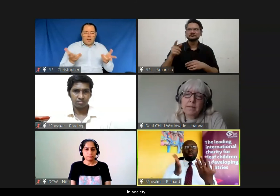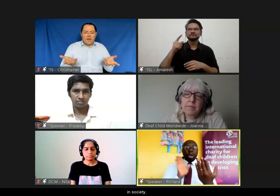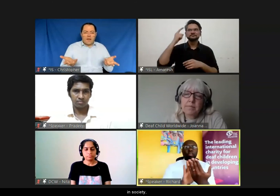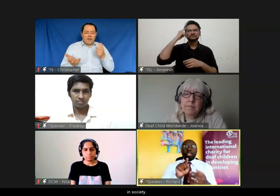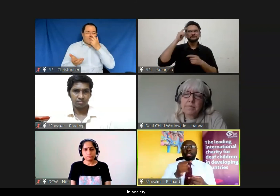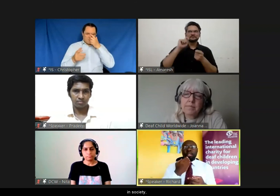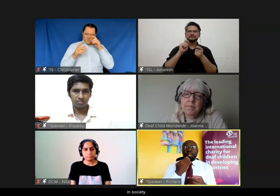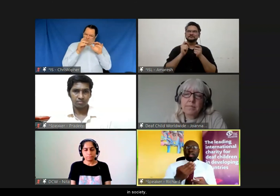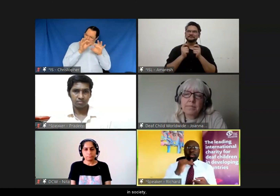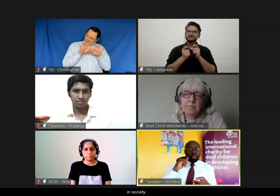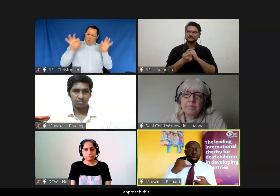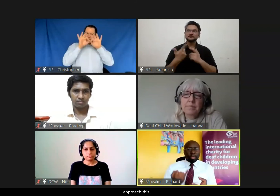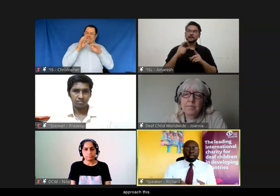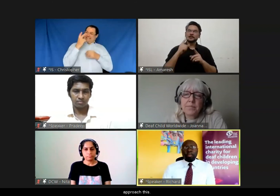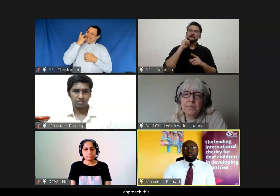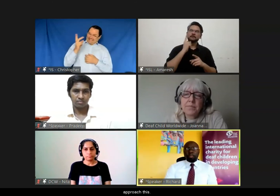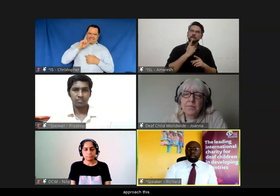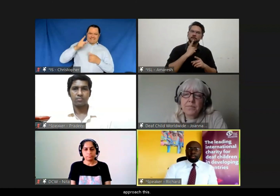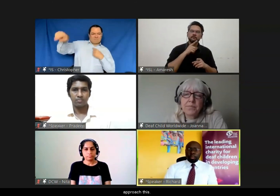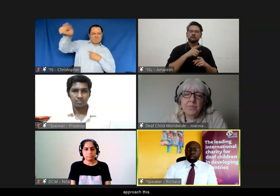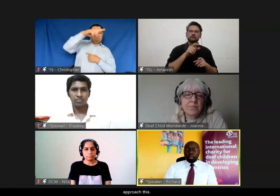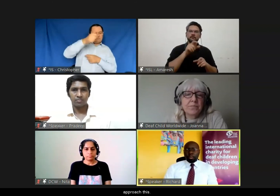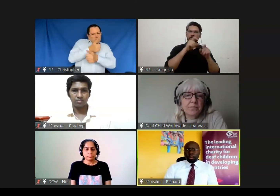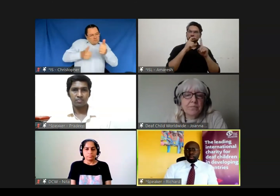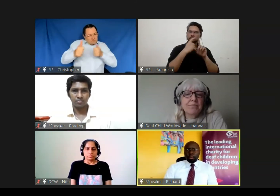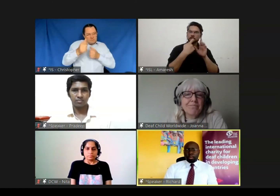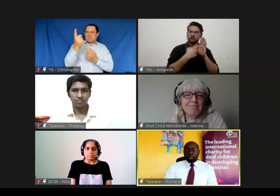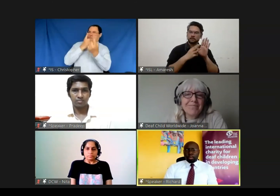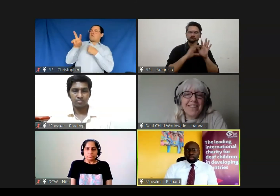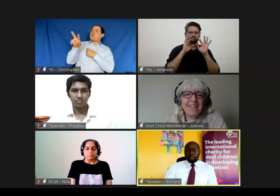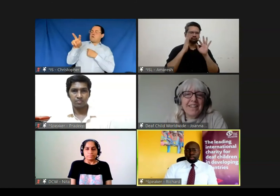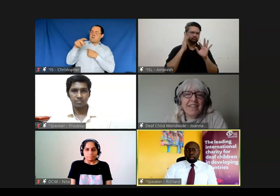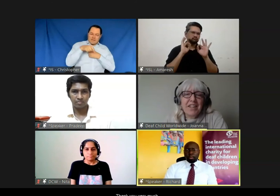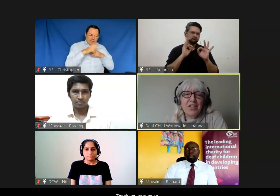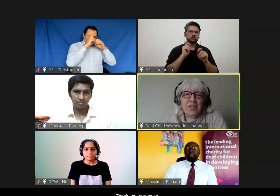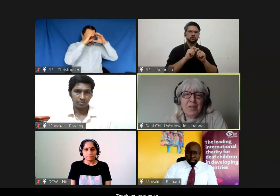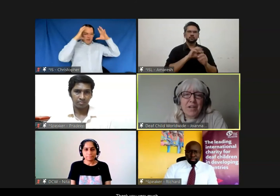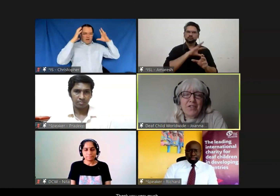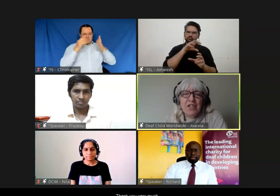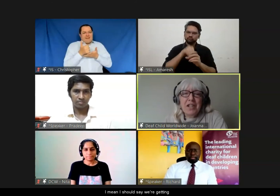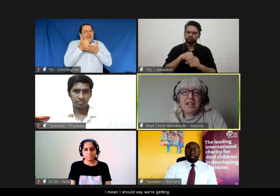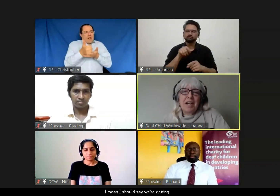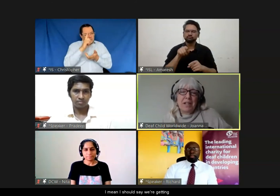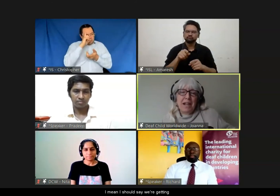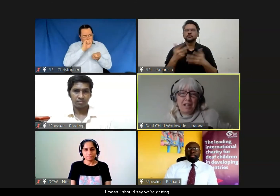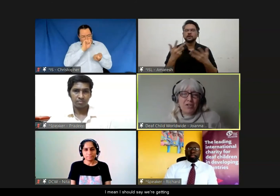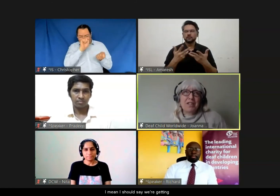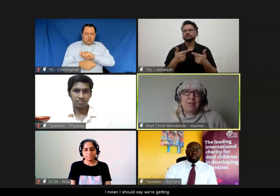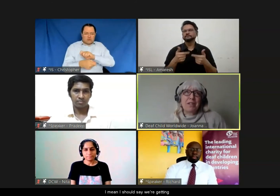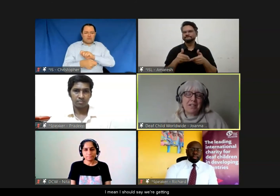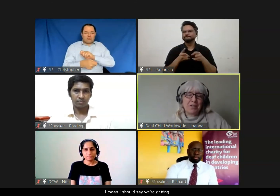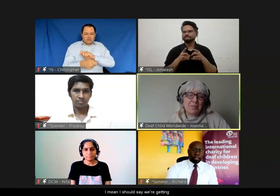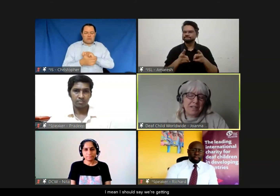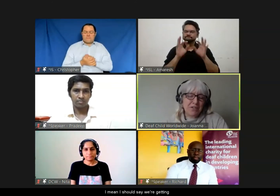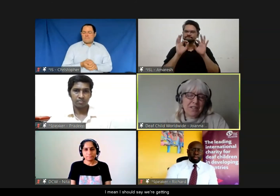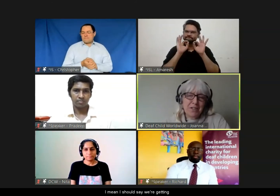society. So this is how we can approach this. Thank you, Joanna. Thank you very much. I mean, I should say we're